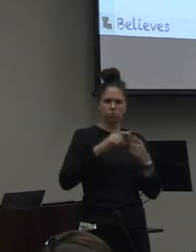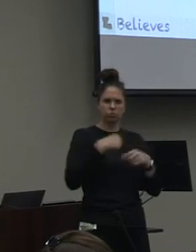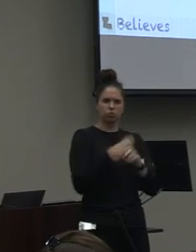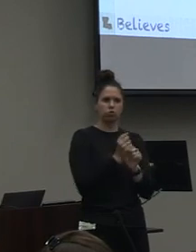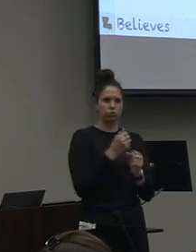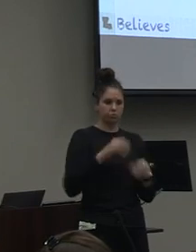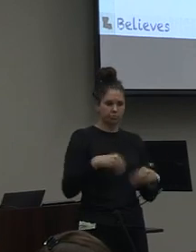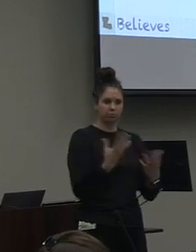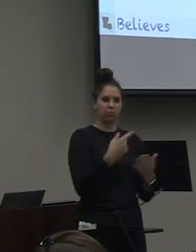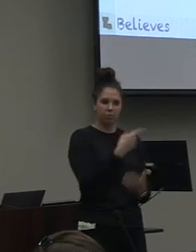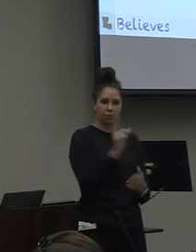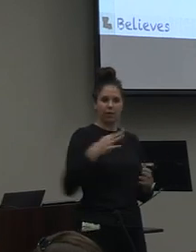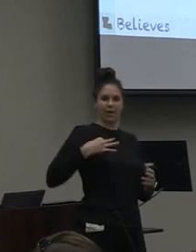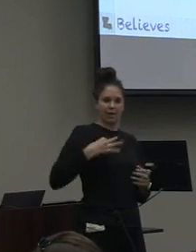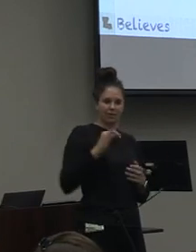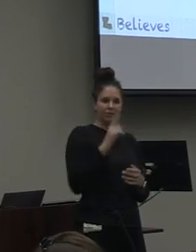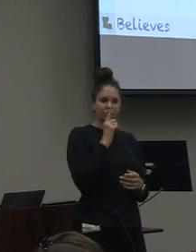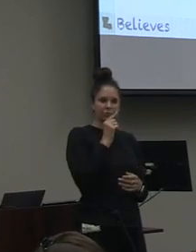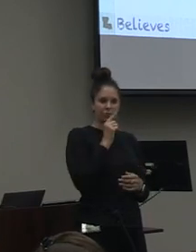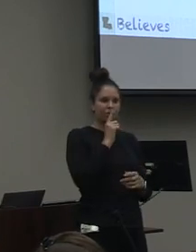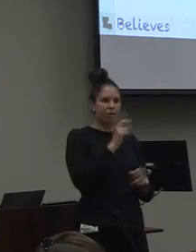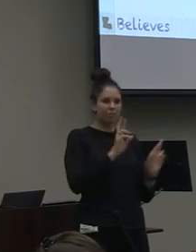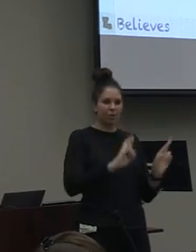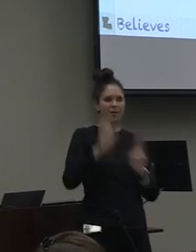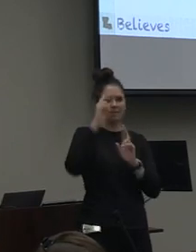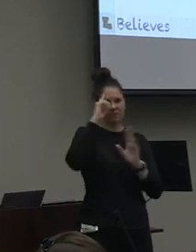those candidates who are prepared for the classroom.